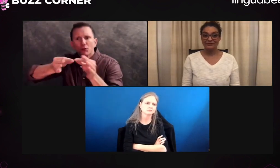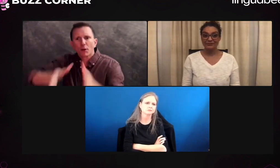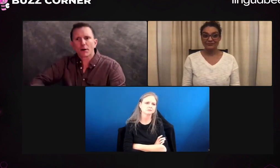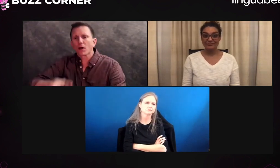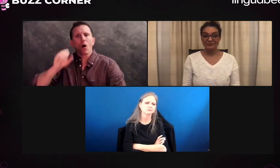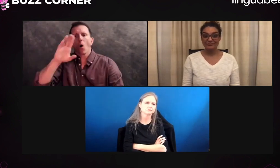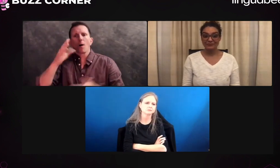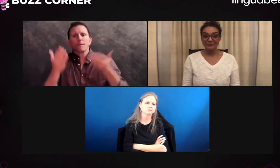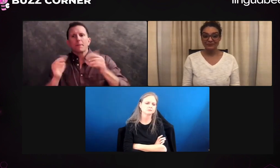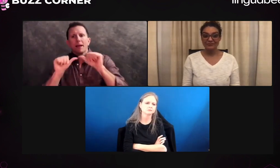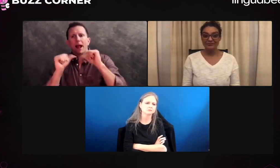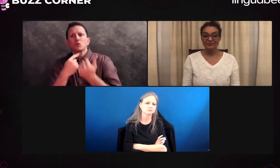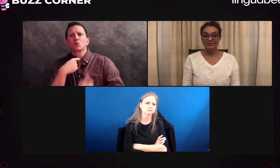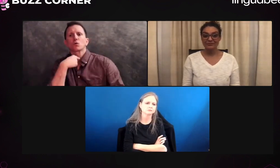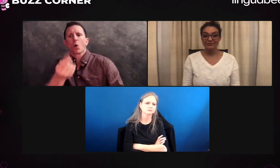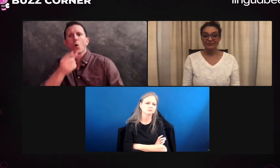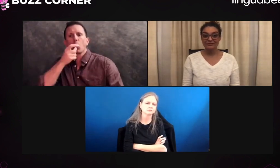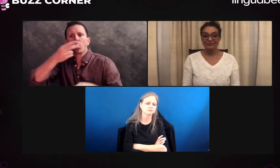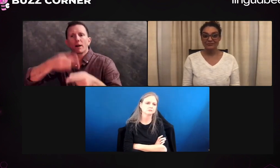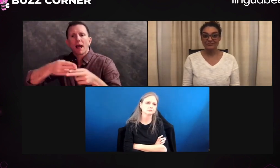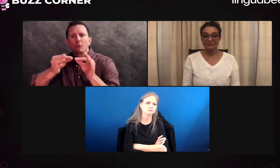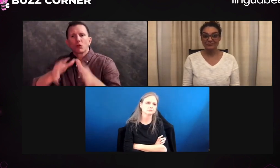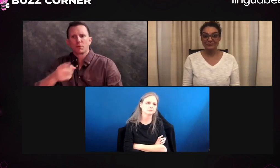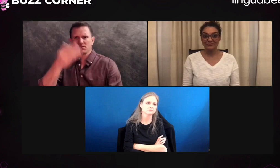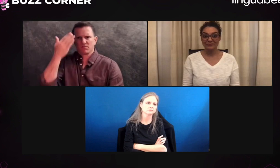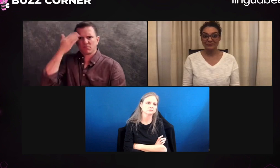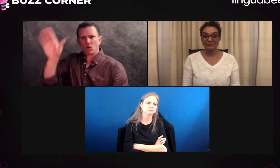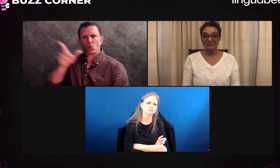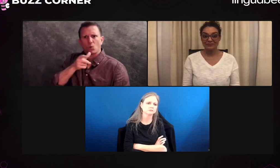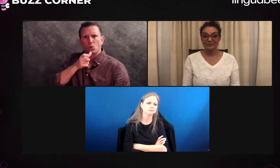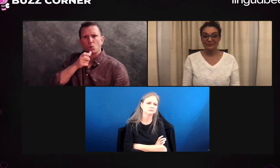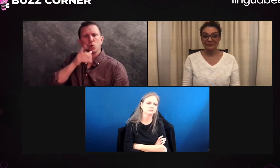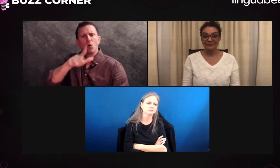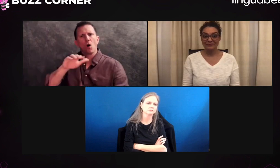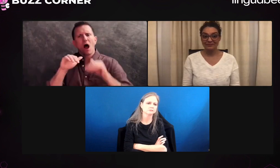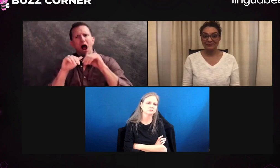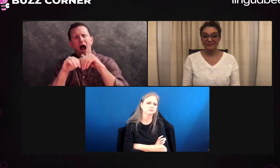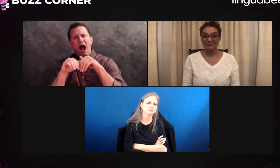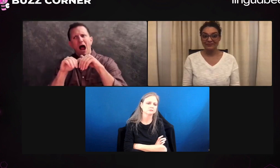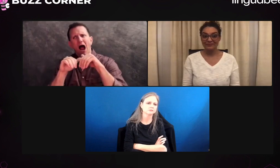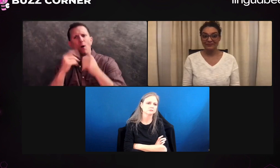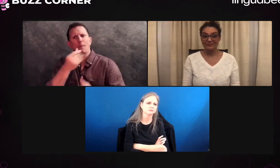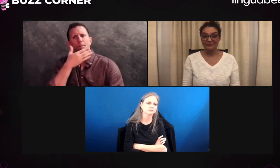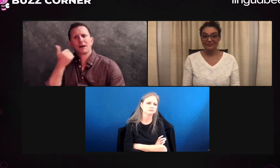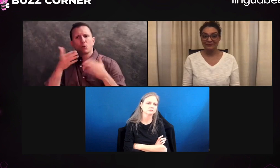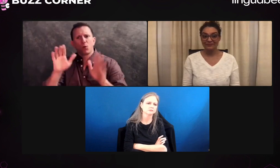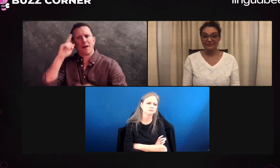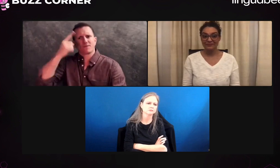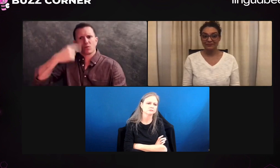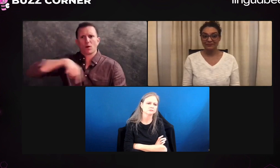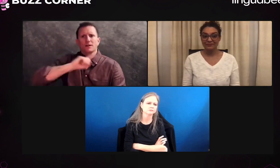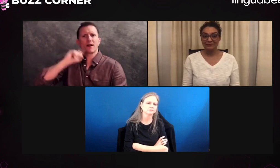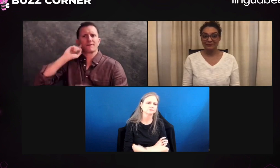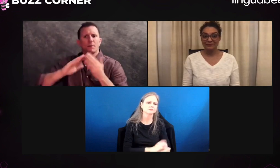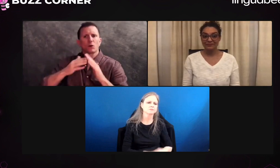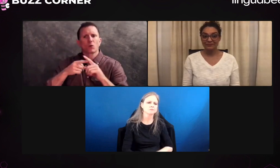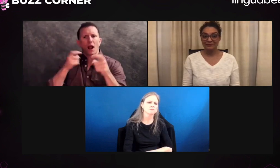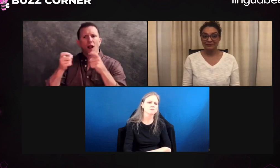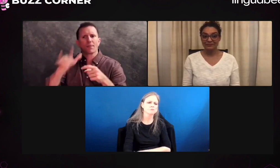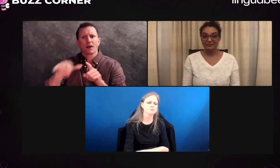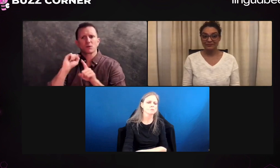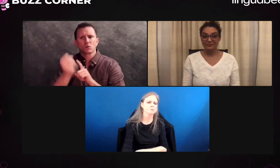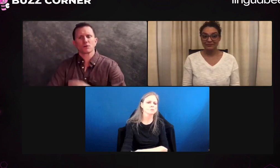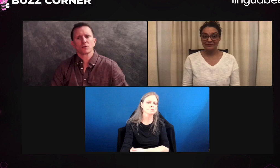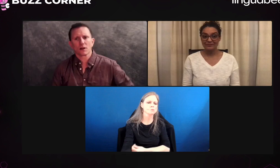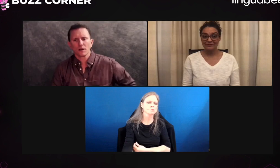agency interpreter that's showing up that you have no idea who they are, what their name is, or potentially an agency has informed you of a name, but you don't recognize who that